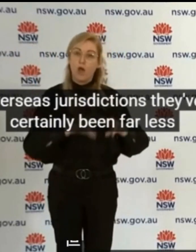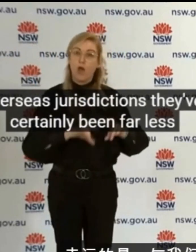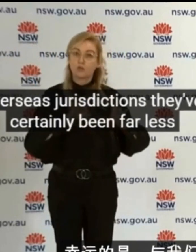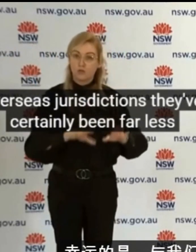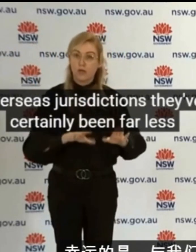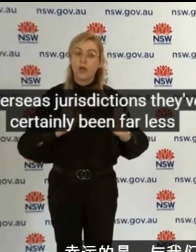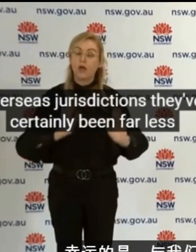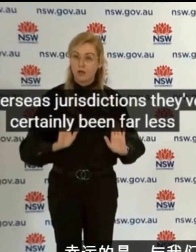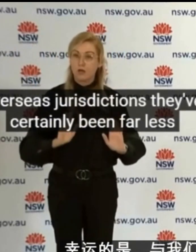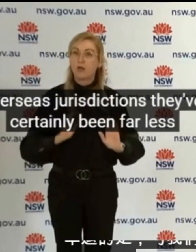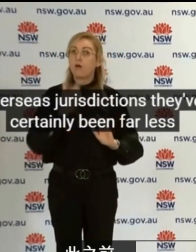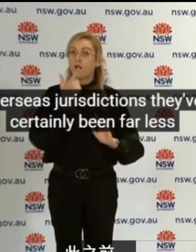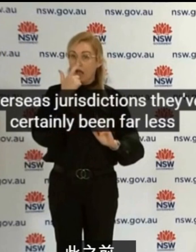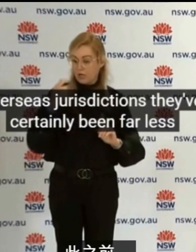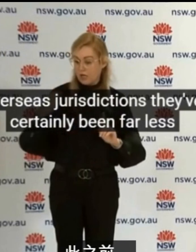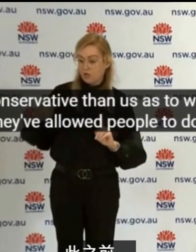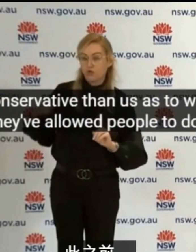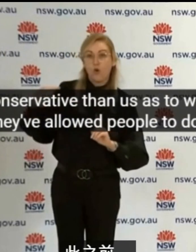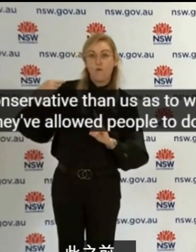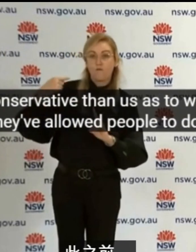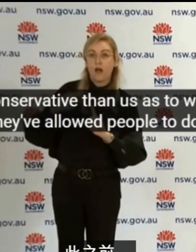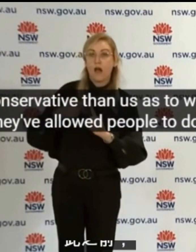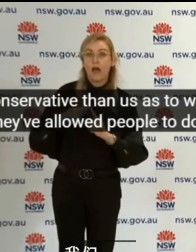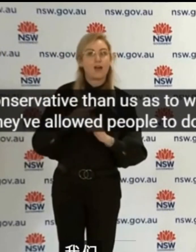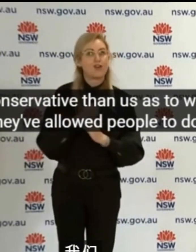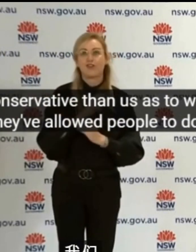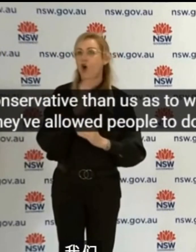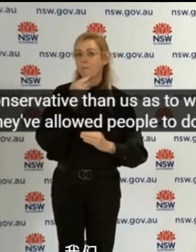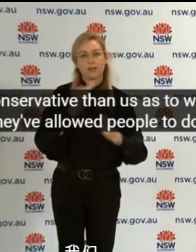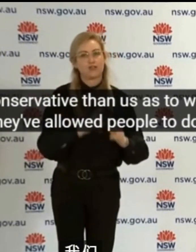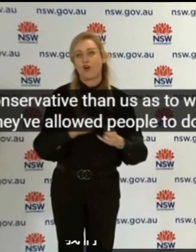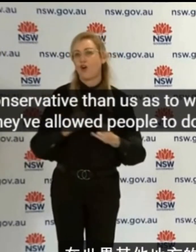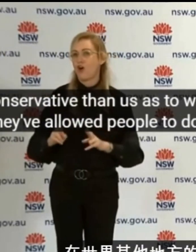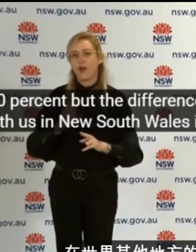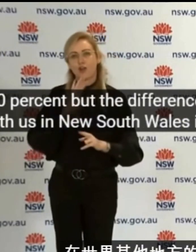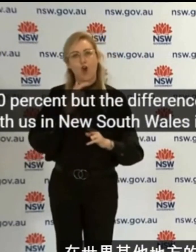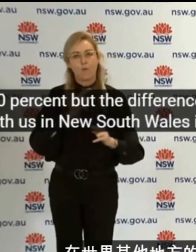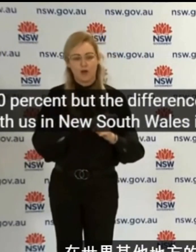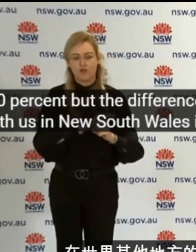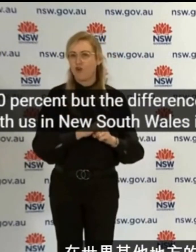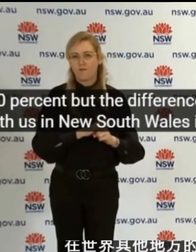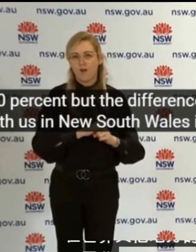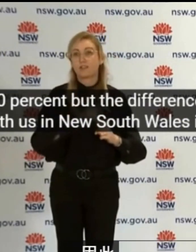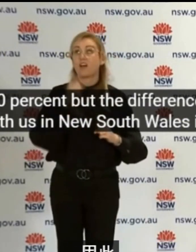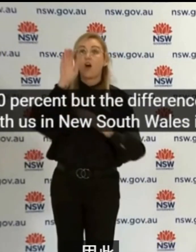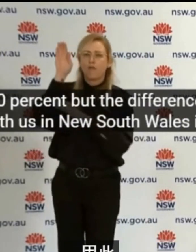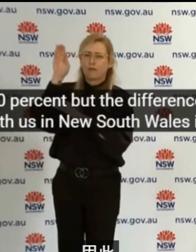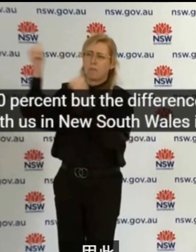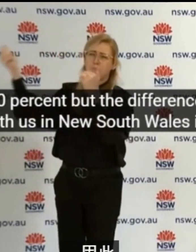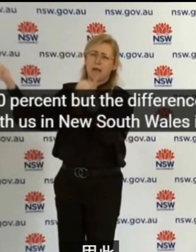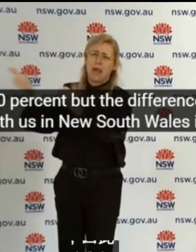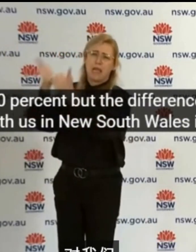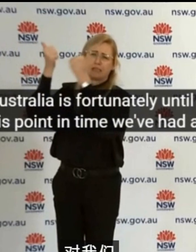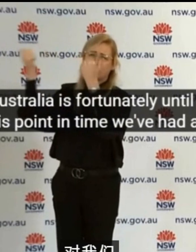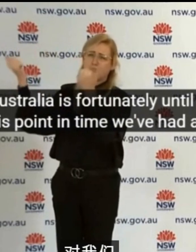until this point in time, we've had a much lower mortality rate and much lower case numbers than other places around the world. And so therefore it's really important for